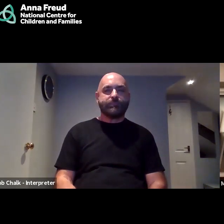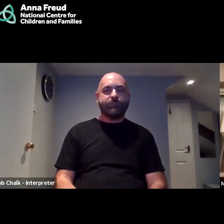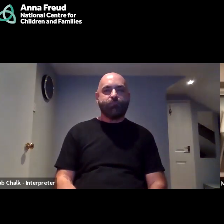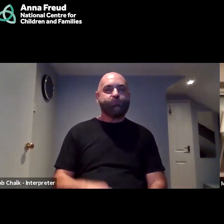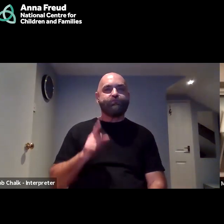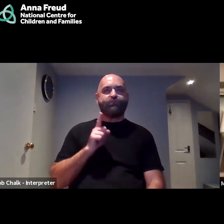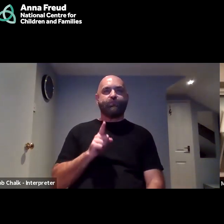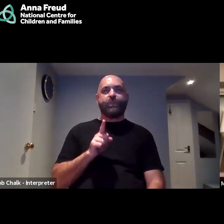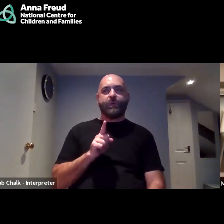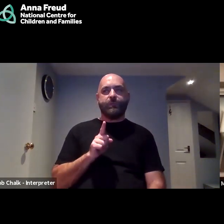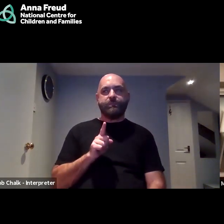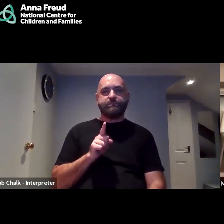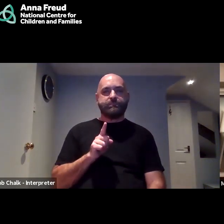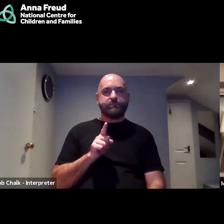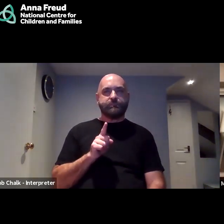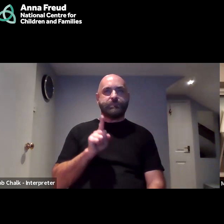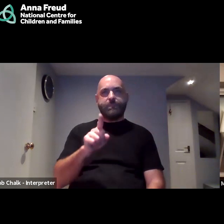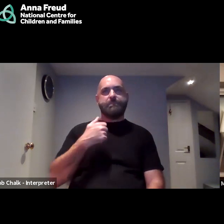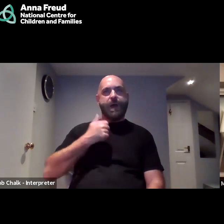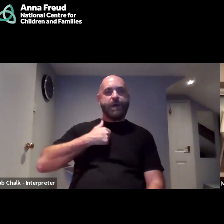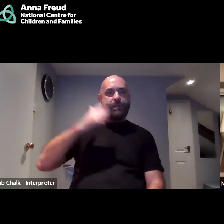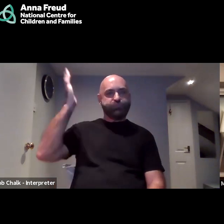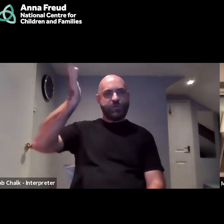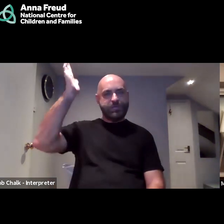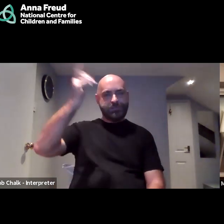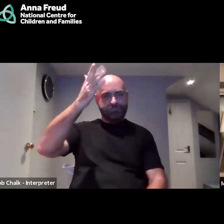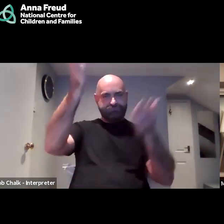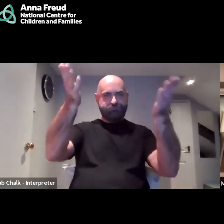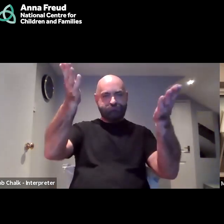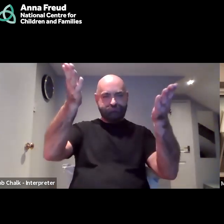You can see my presentation.